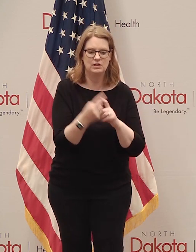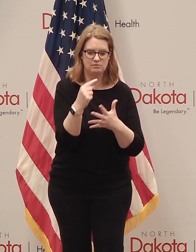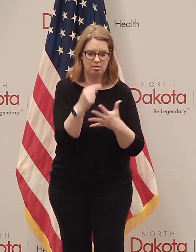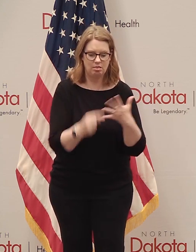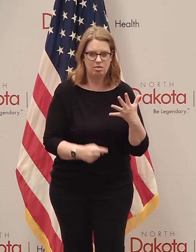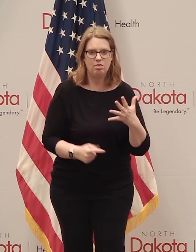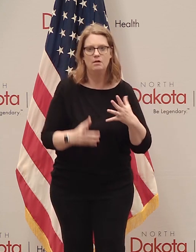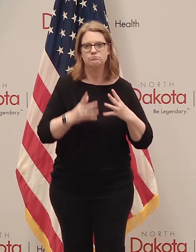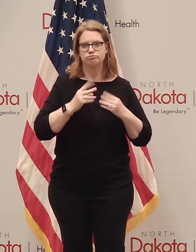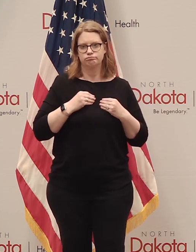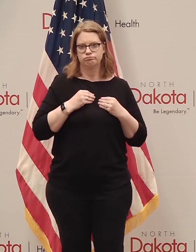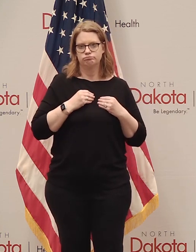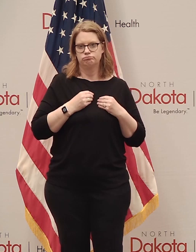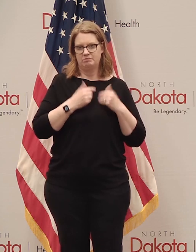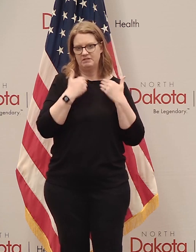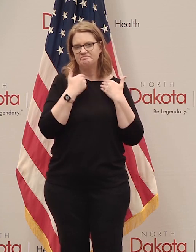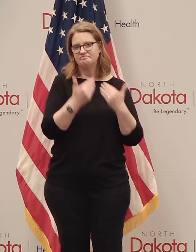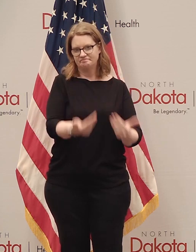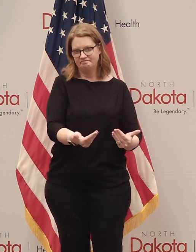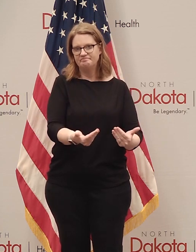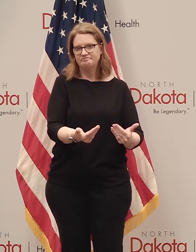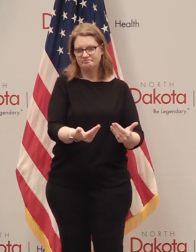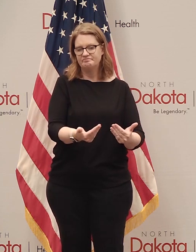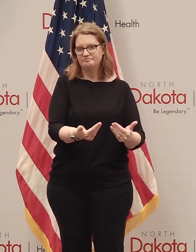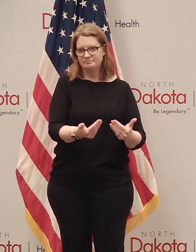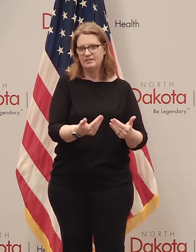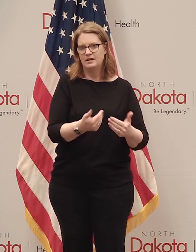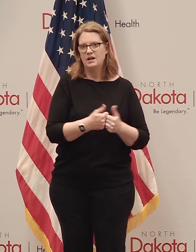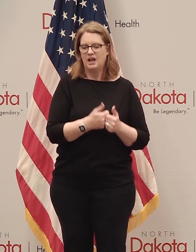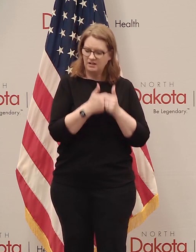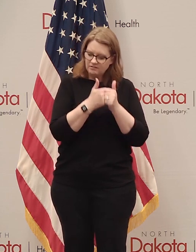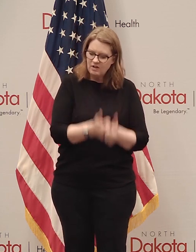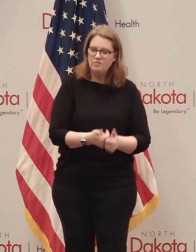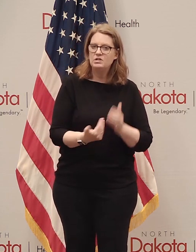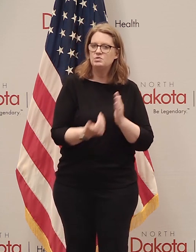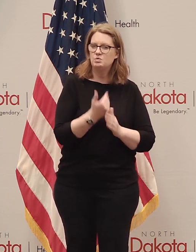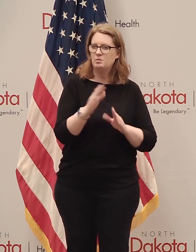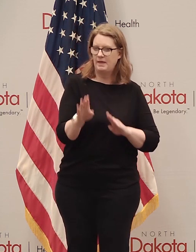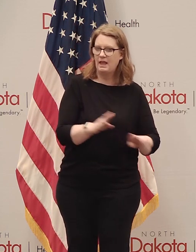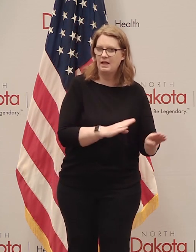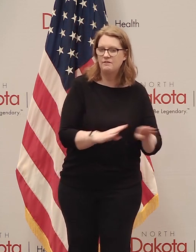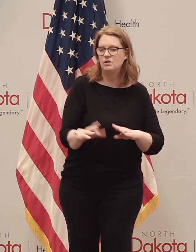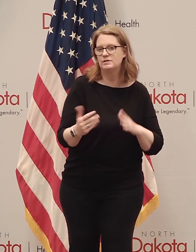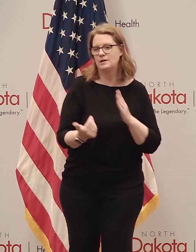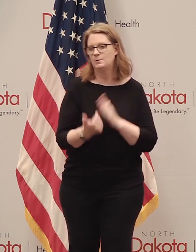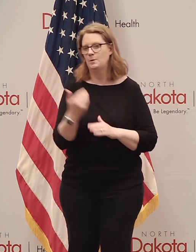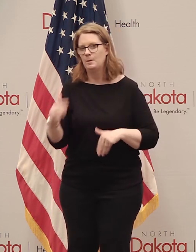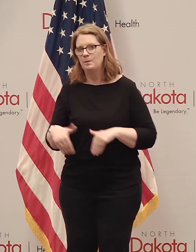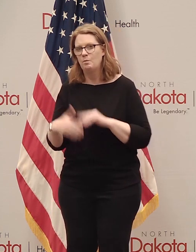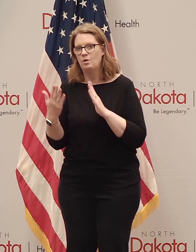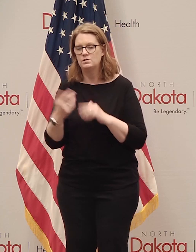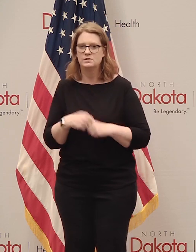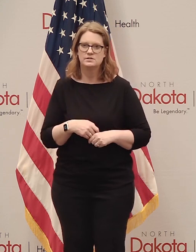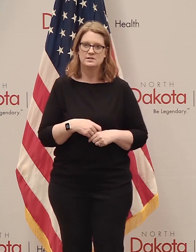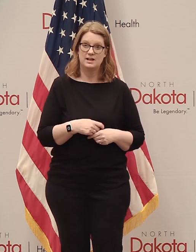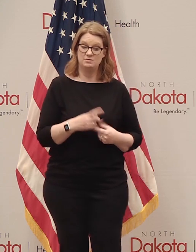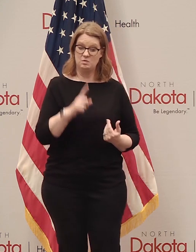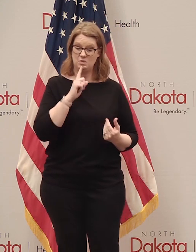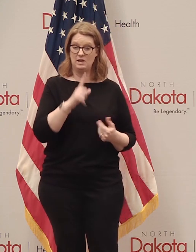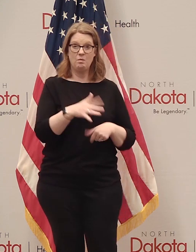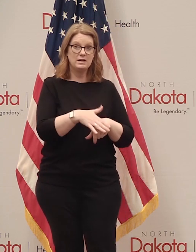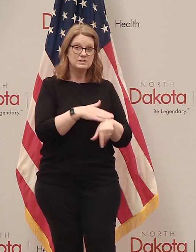and challenging and uncharted times to new behaviors and new approaches, which has slowed the spread and surely